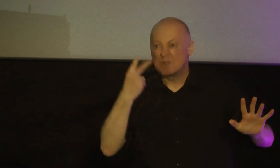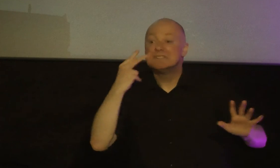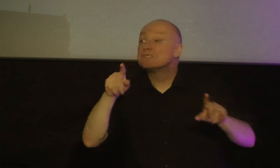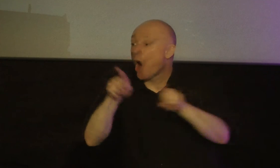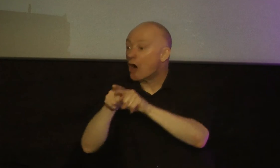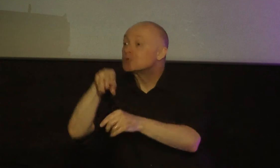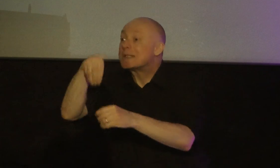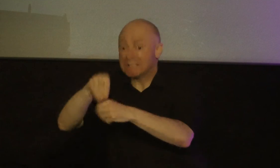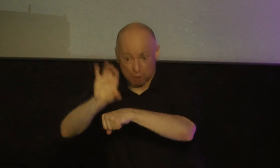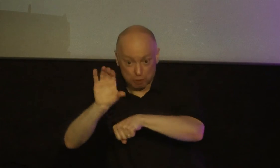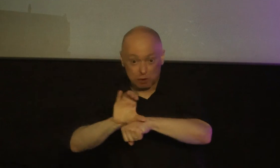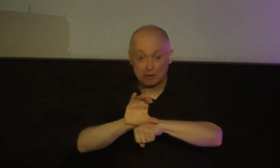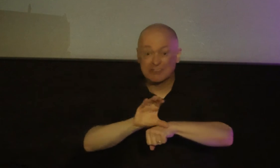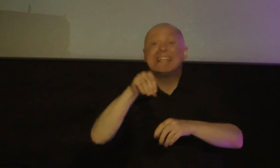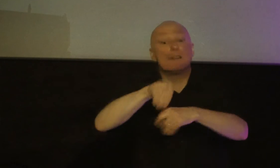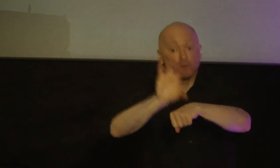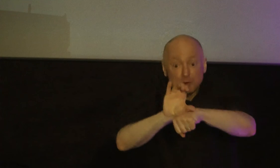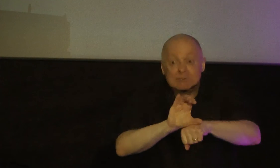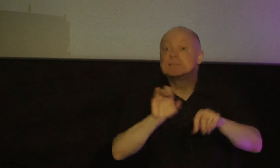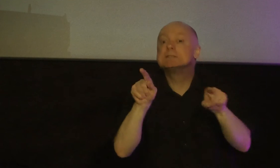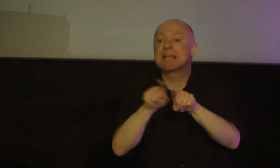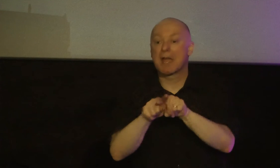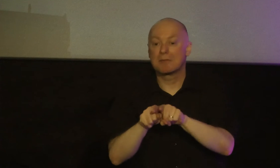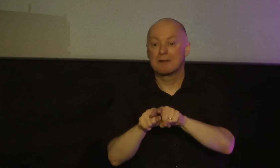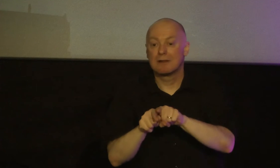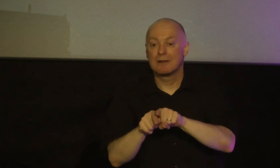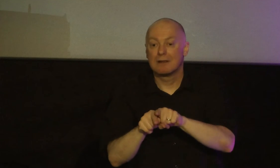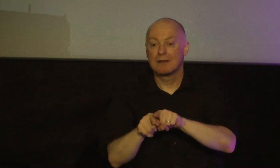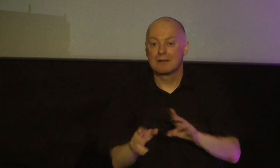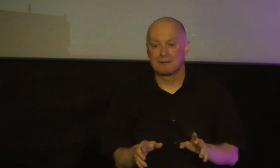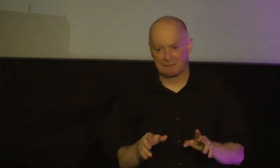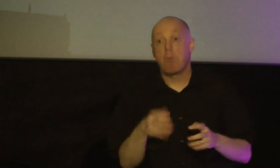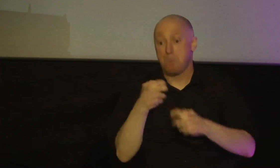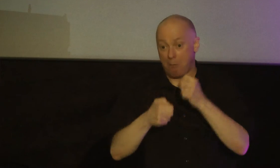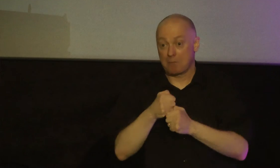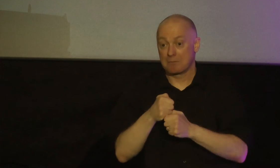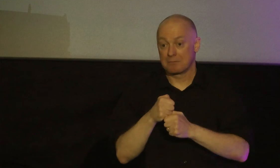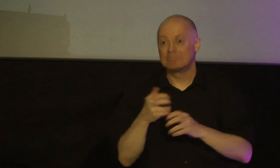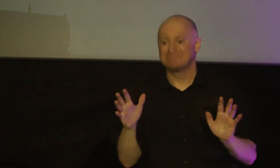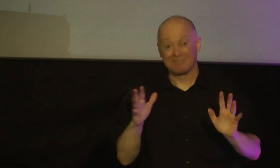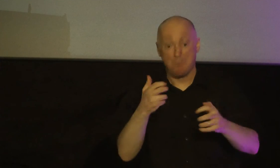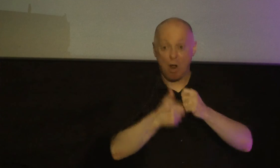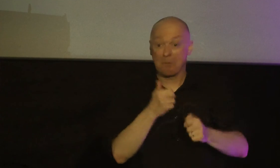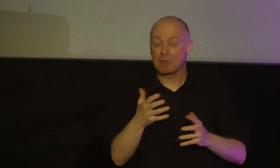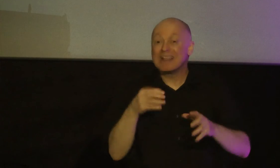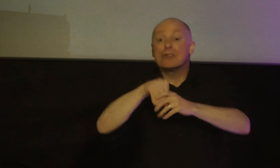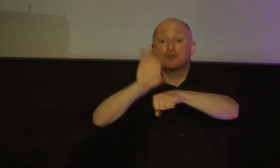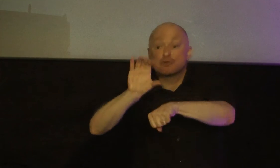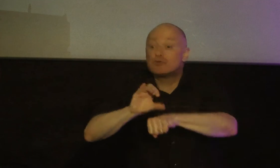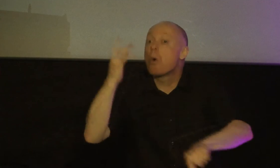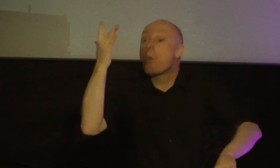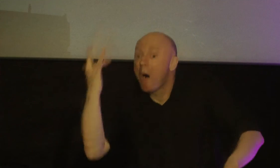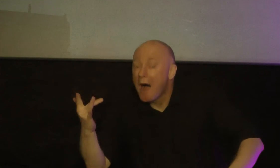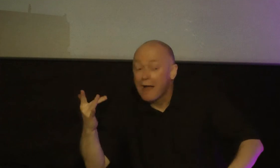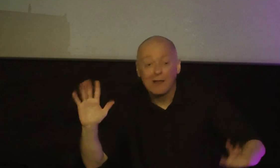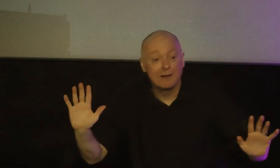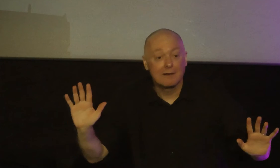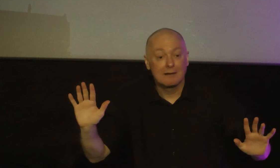church within the church counterfeiting is a problem it's a problem in the church because the reality is there are thousands